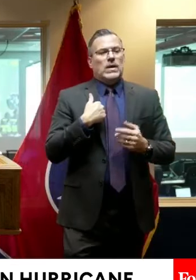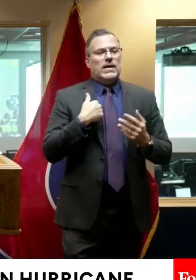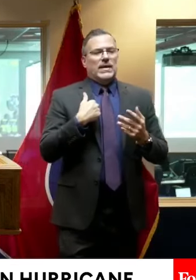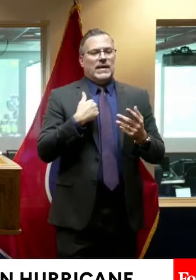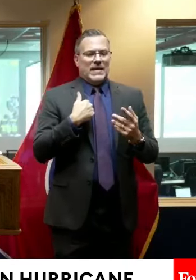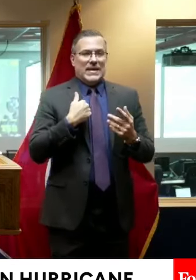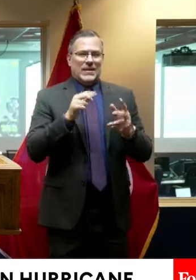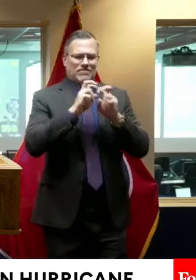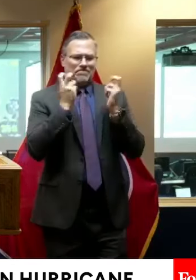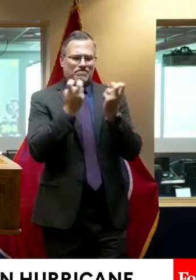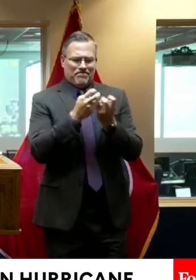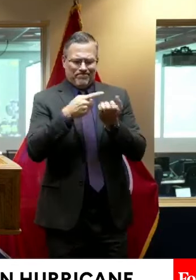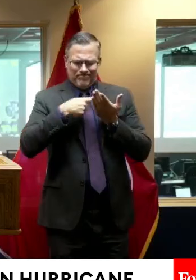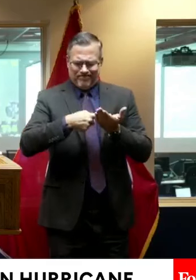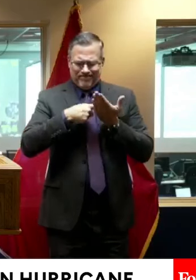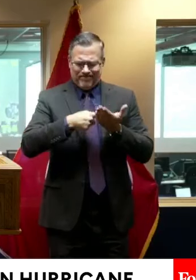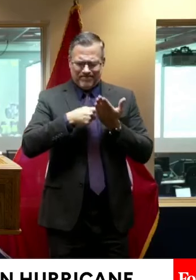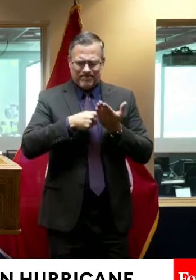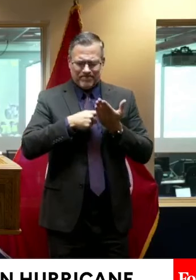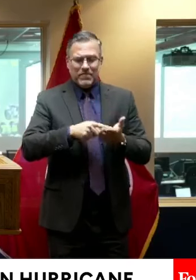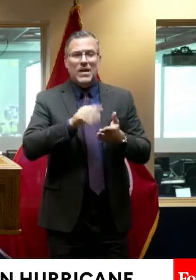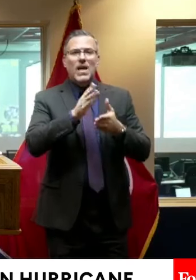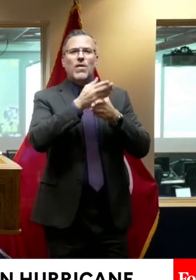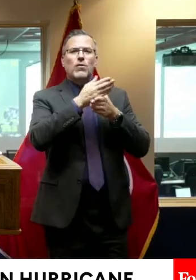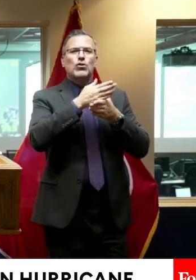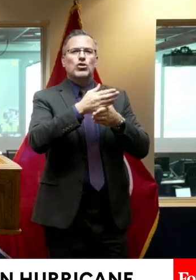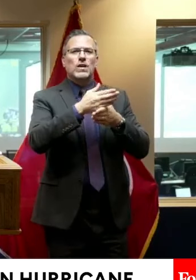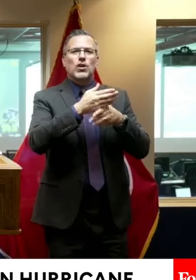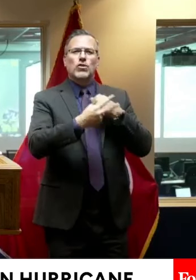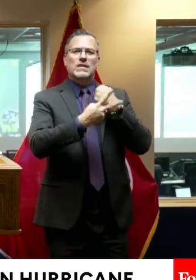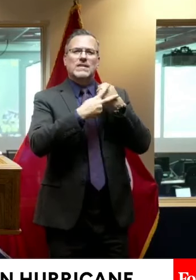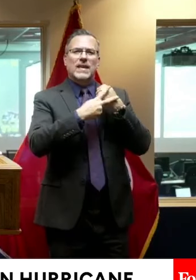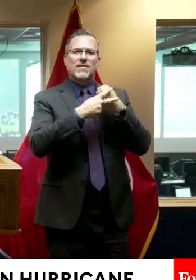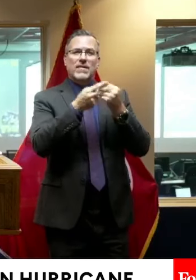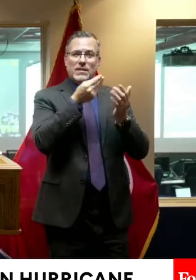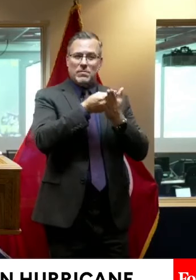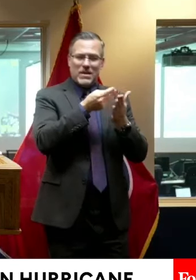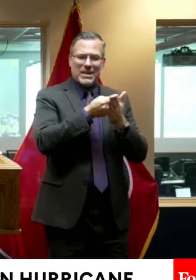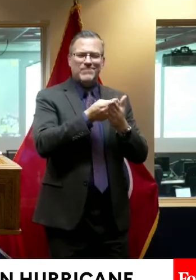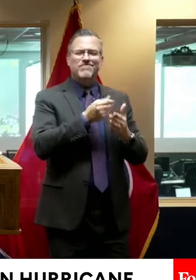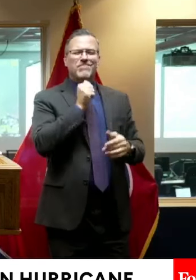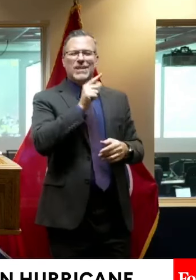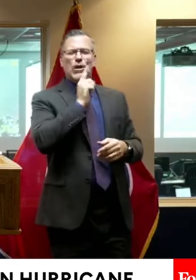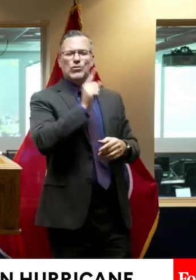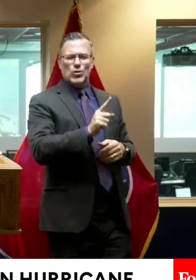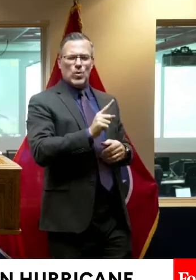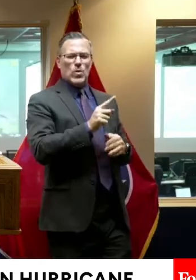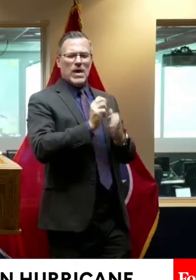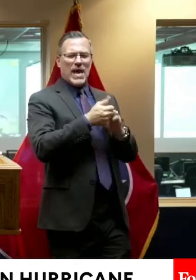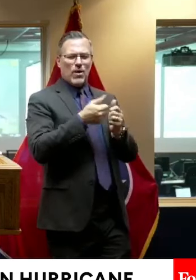we haven't determined what those shared savings dollars would be used for. TennCare has made